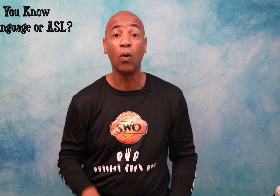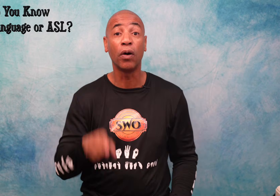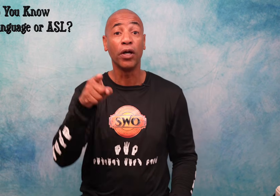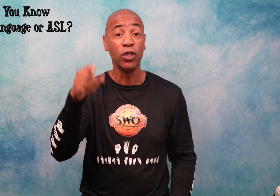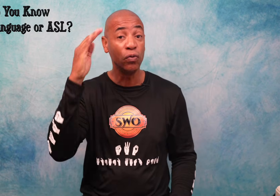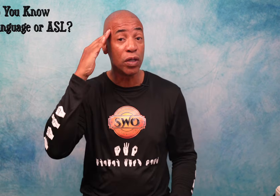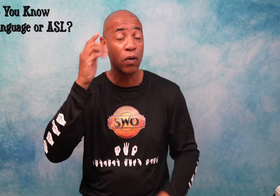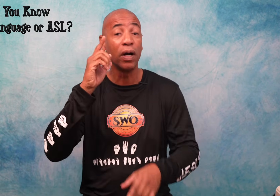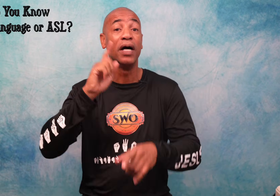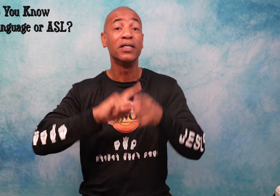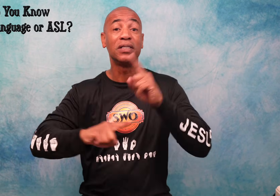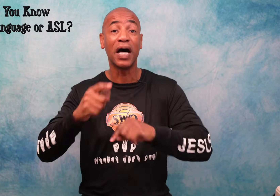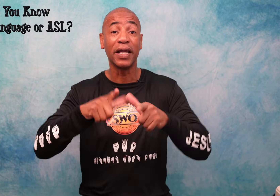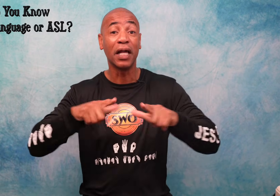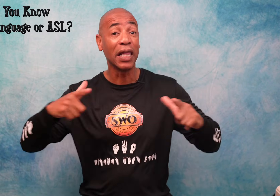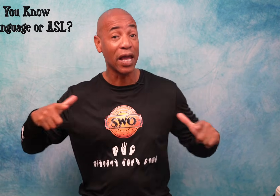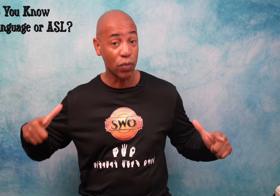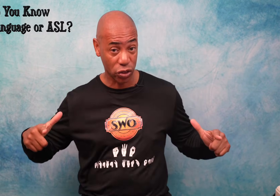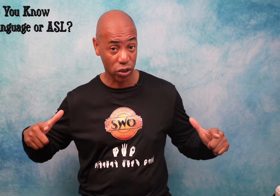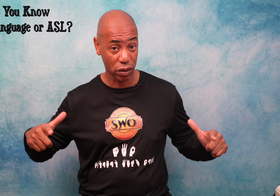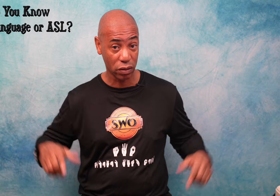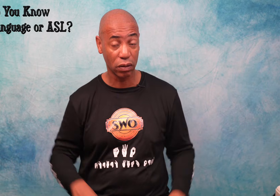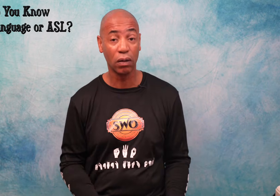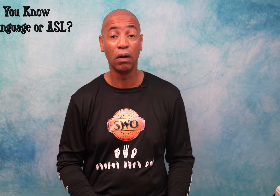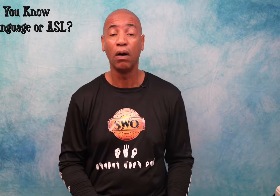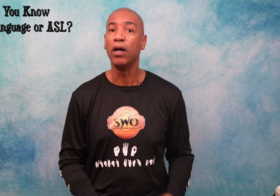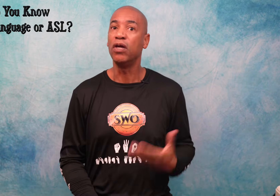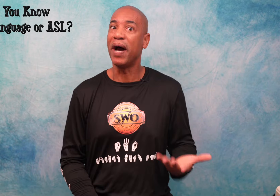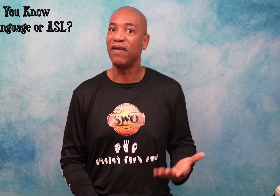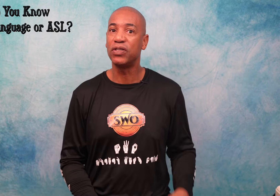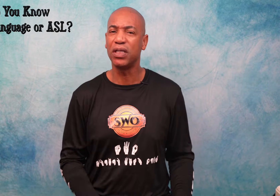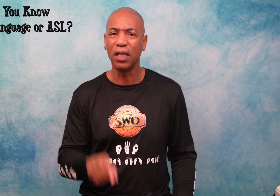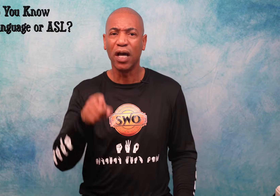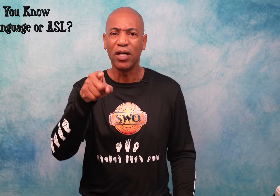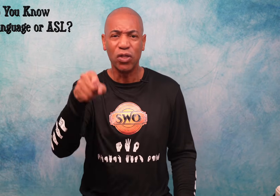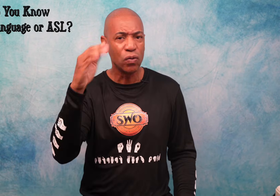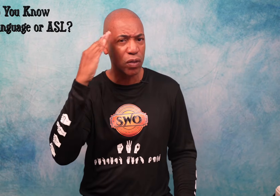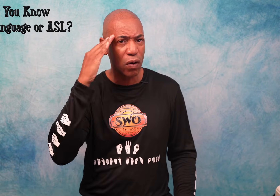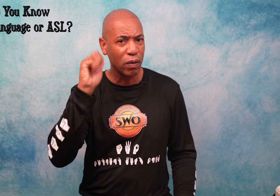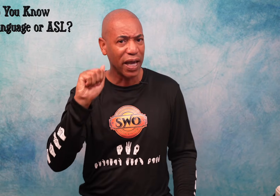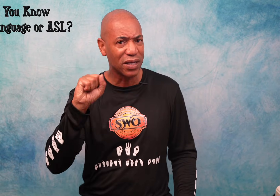or you know sign language. You might even see, you know